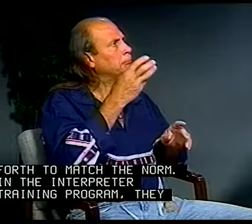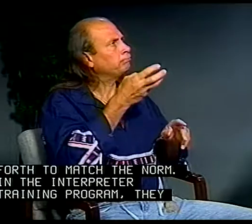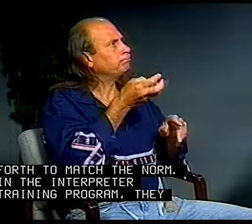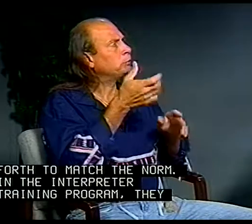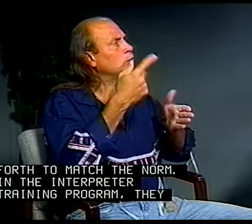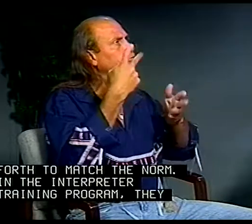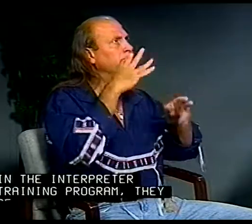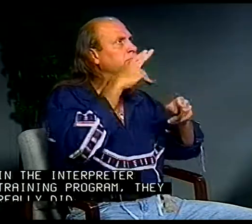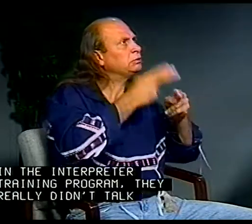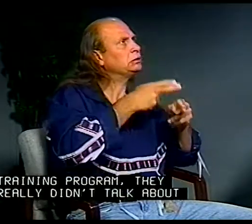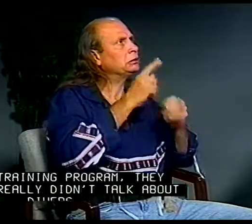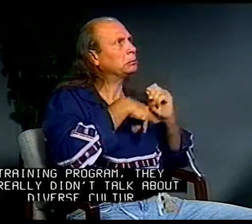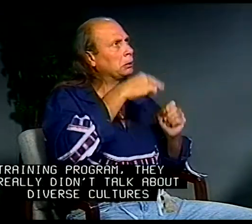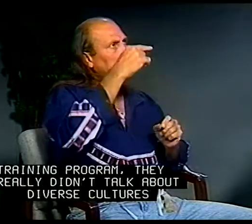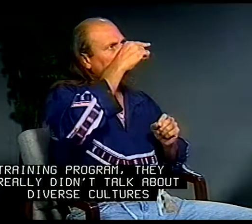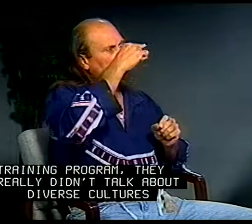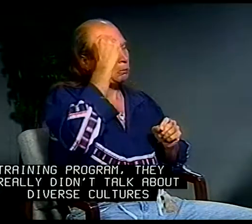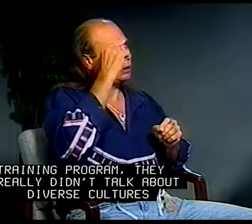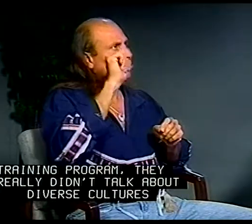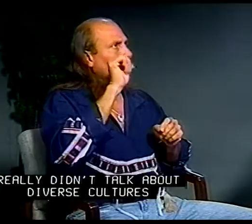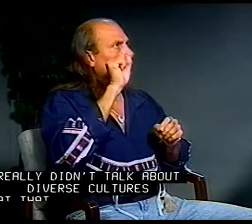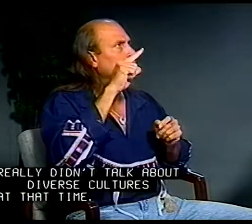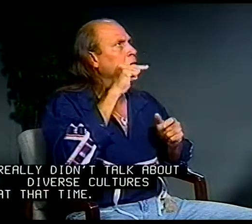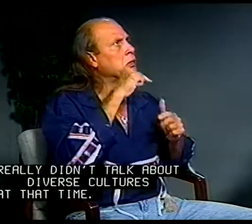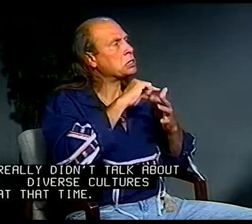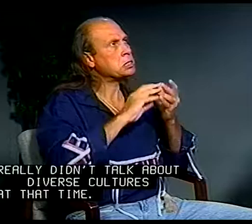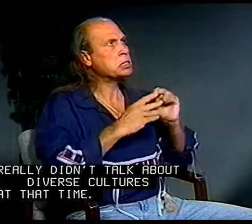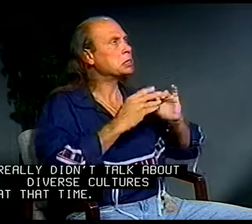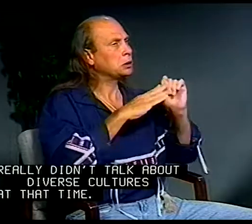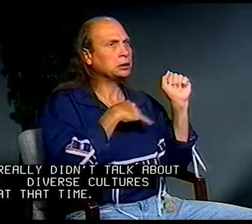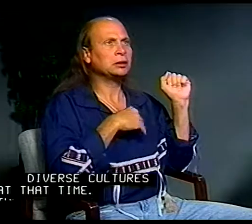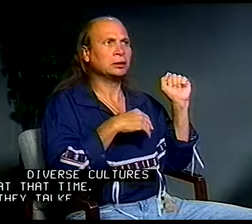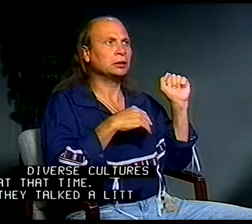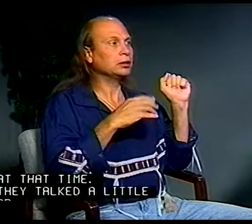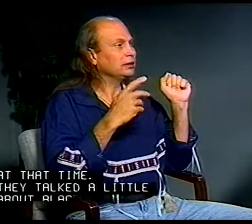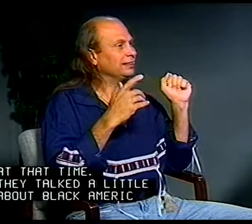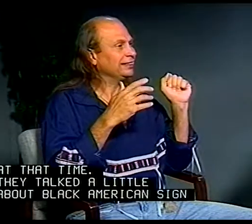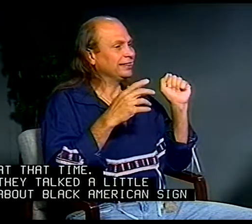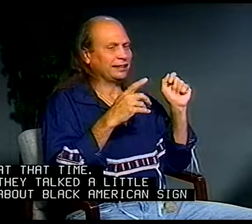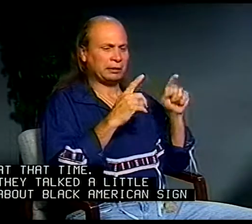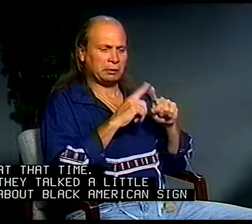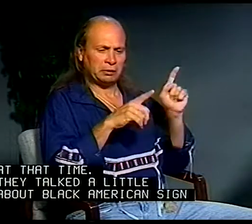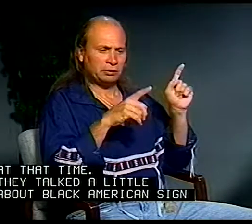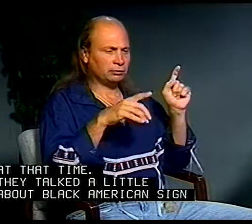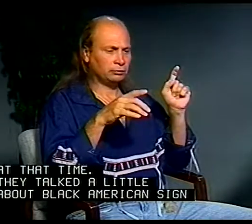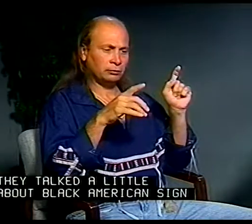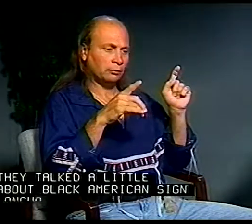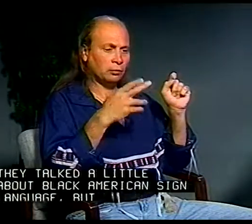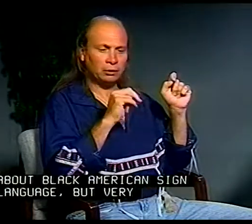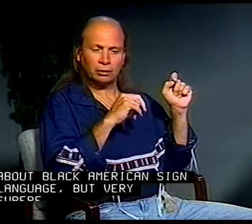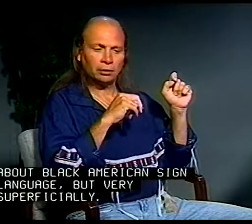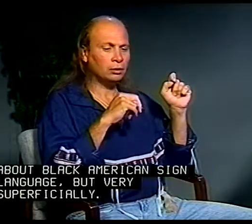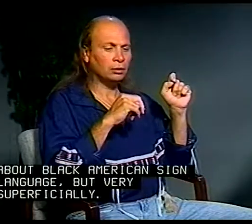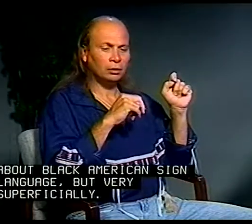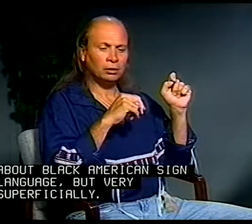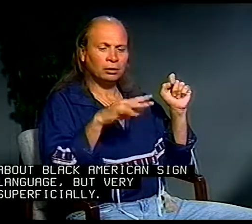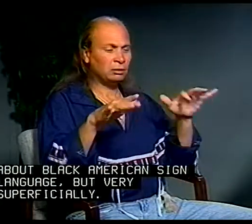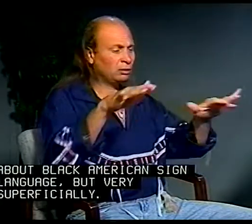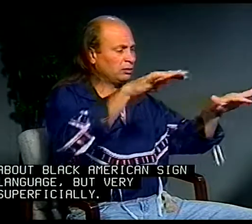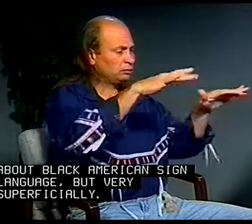And in the interpretive training program, they didn't really talk about divulged cultures at that time. They talked a little bit about Black American Sign Language, but